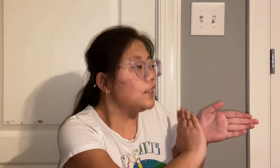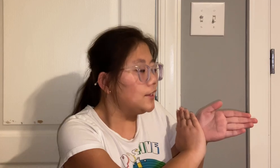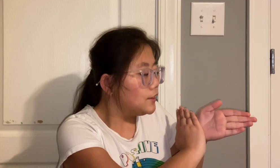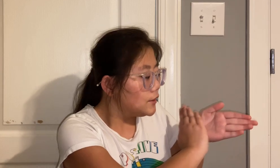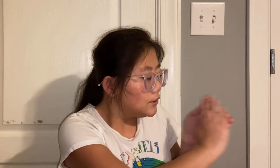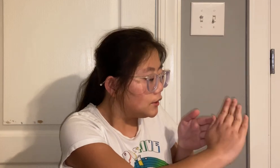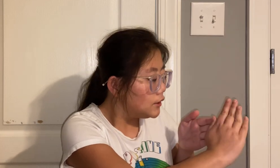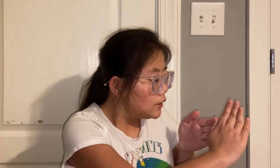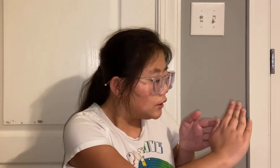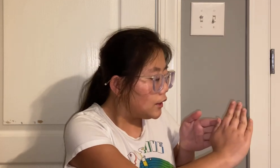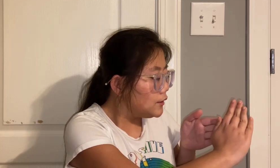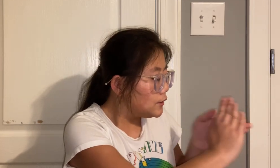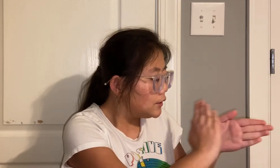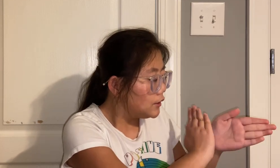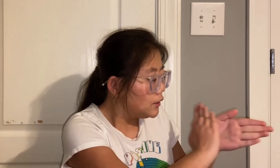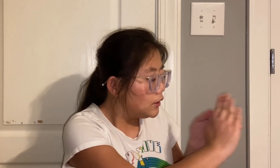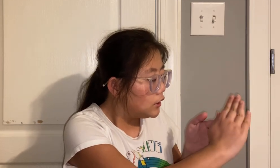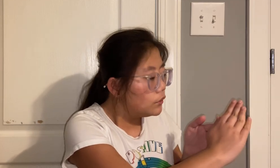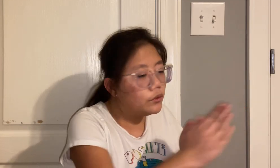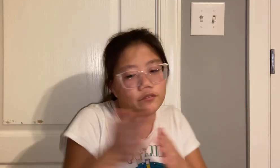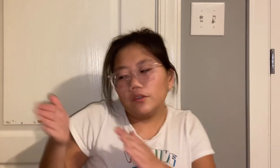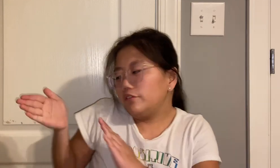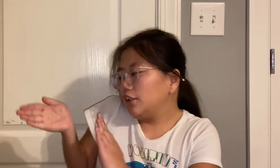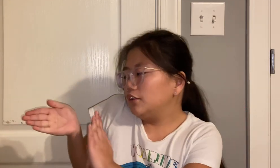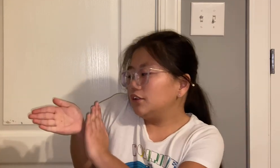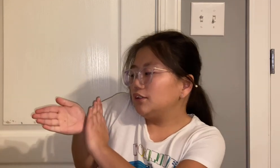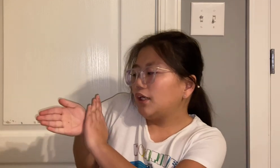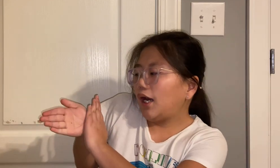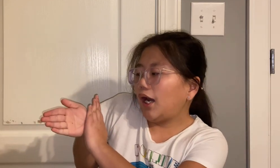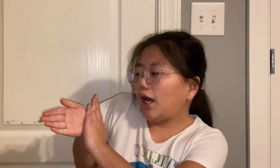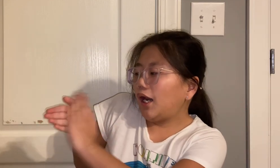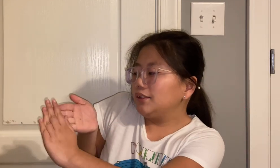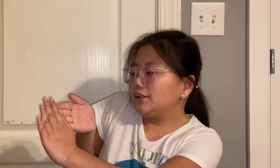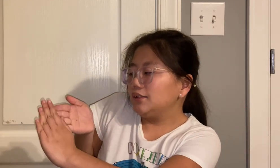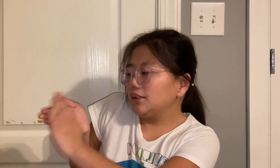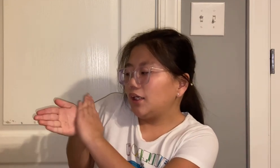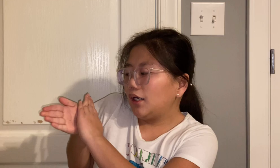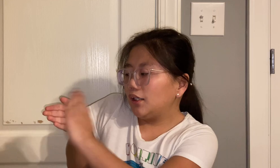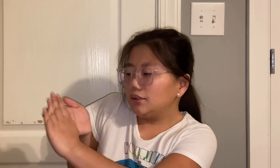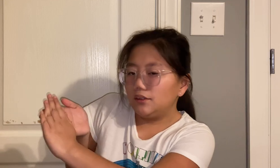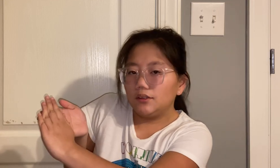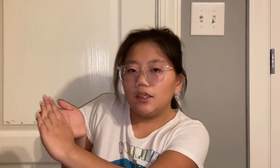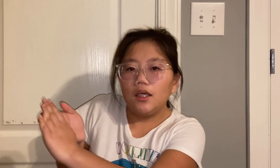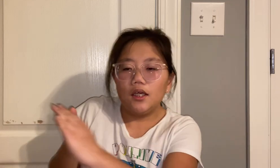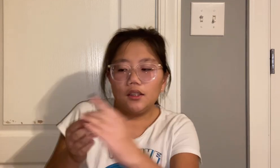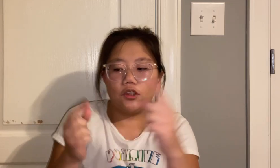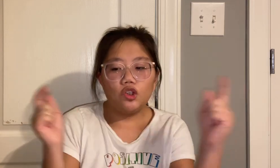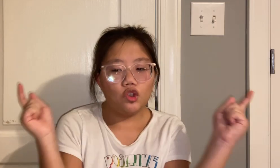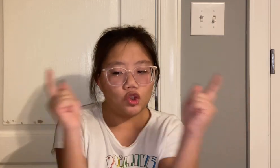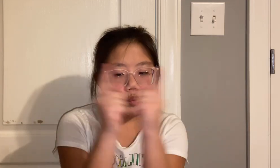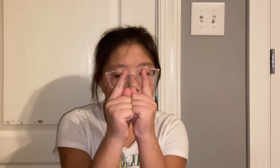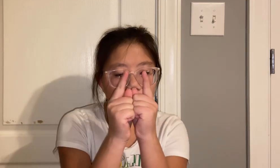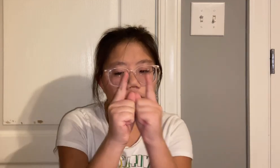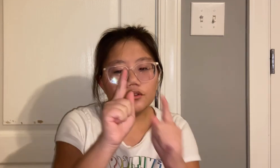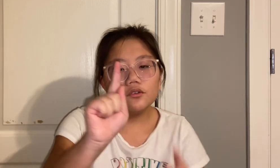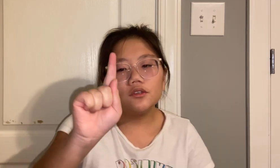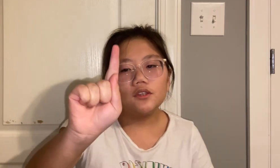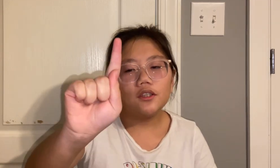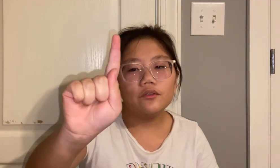nice nice or if you're left-handed it's nice then to meet you're just going to take your